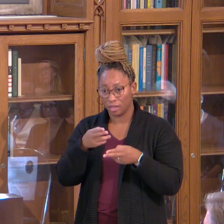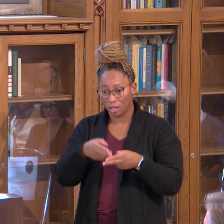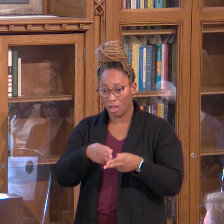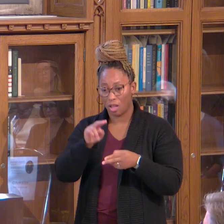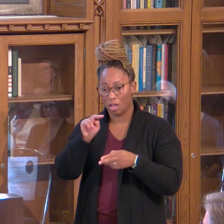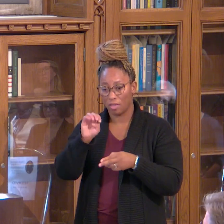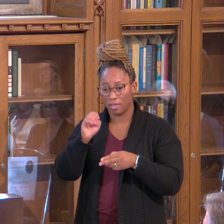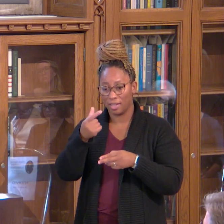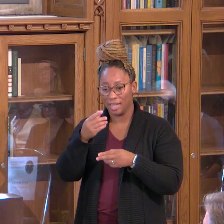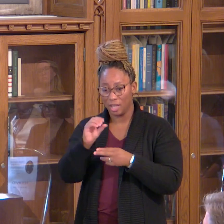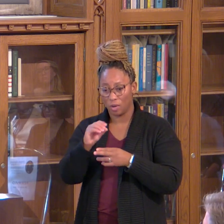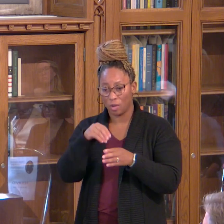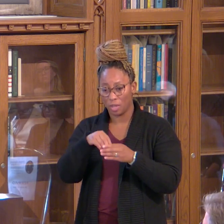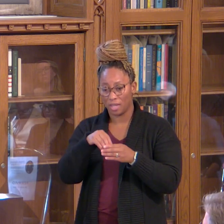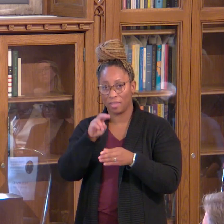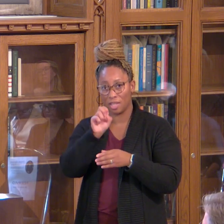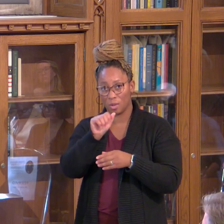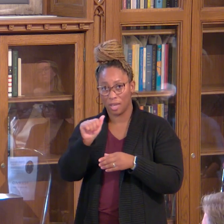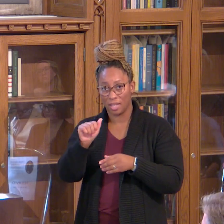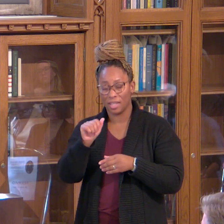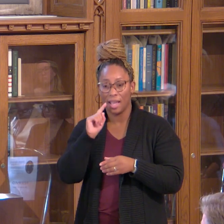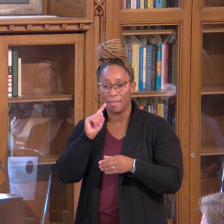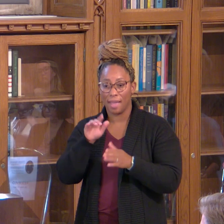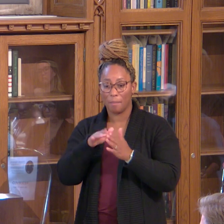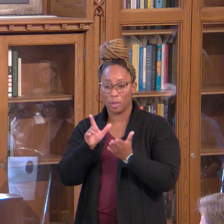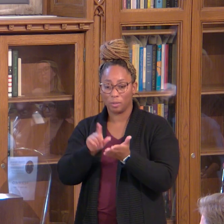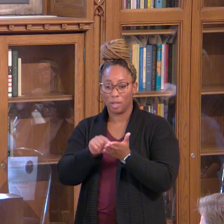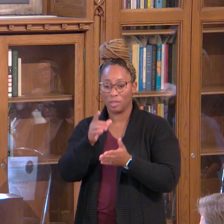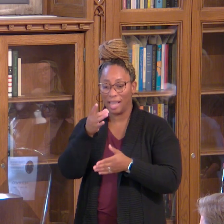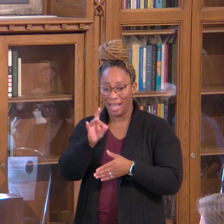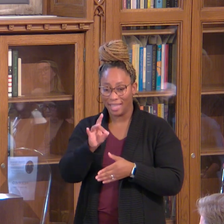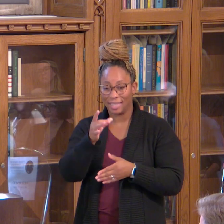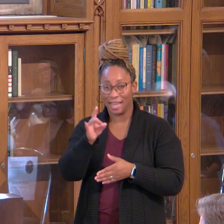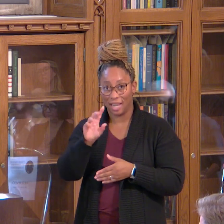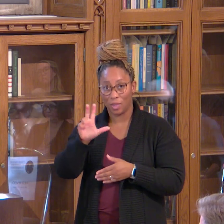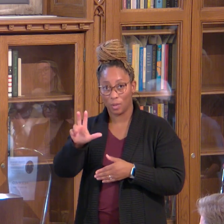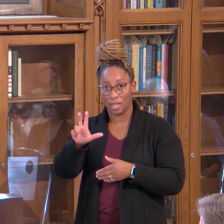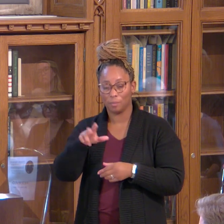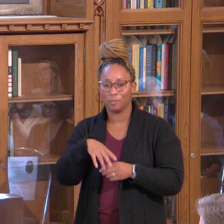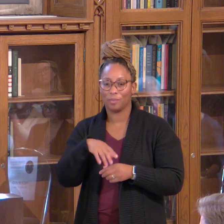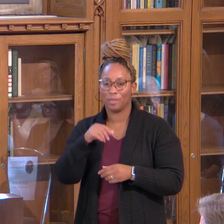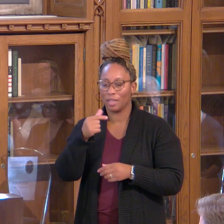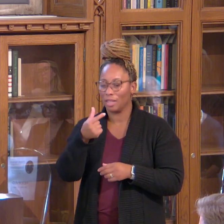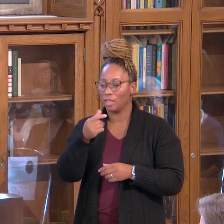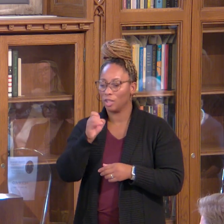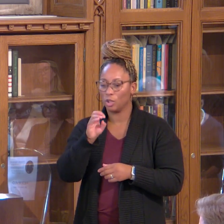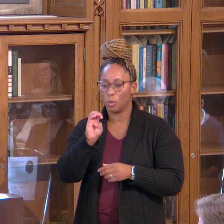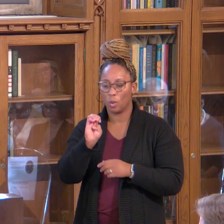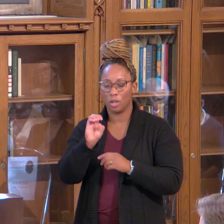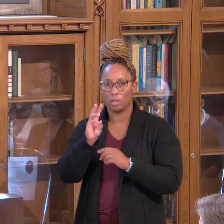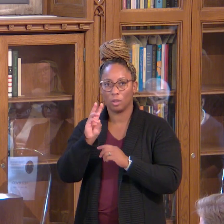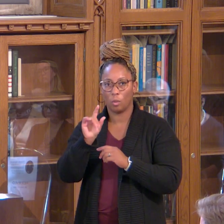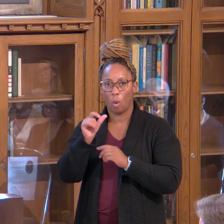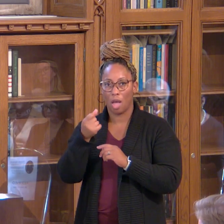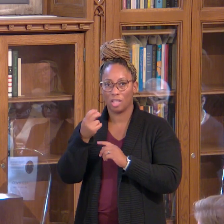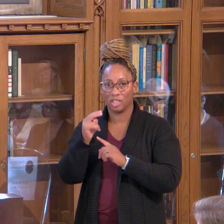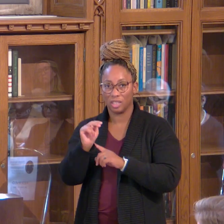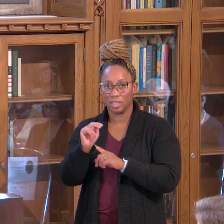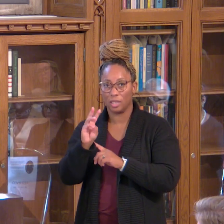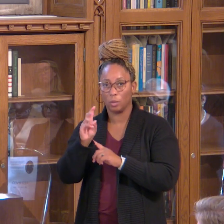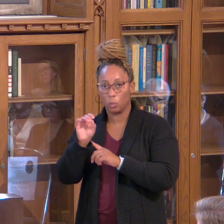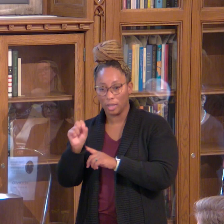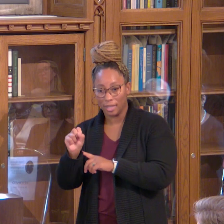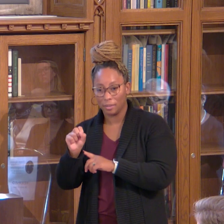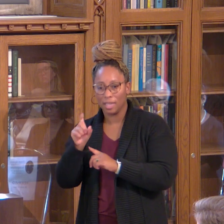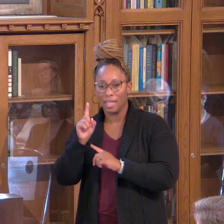Negro in the United States and that book was published in 1883 George Washington Williams is also the